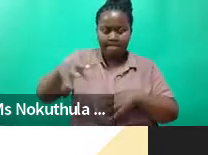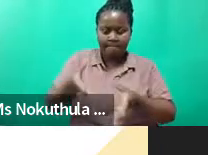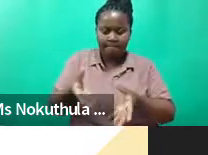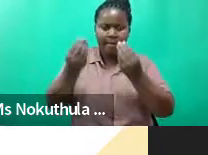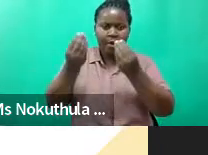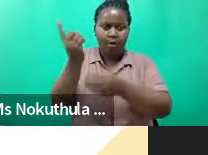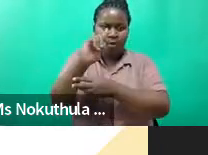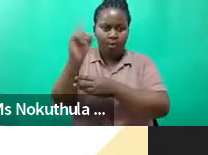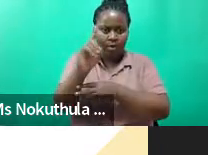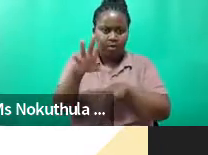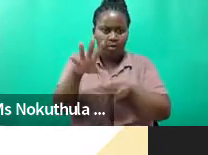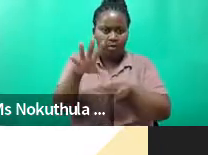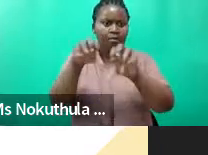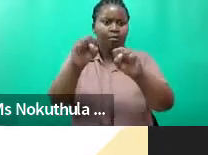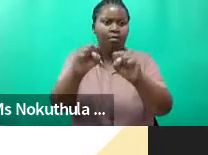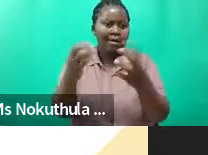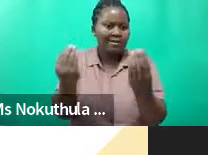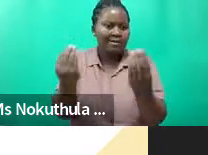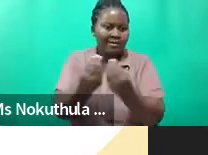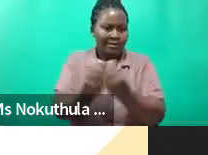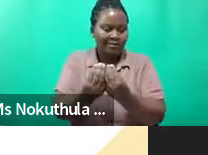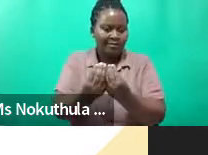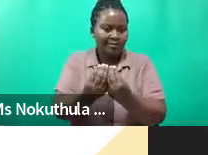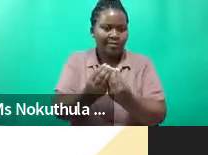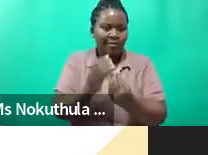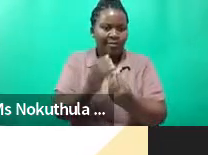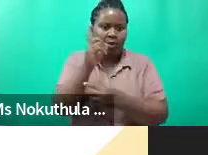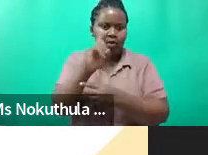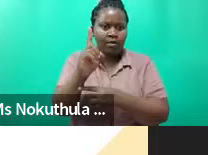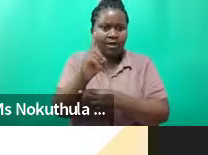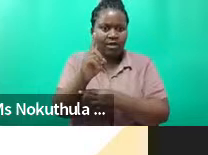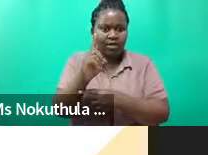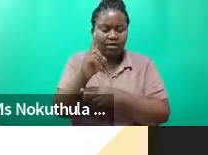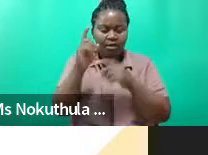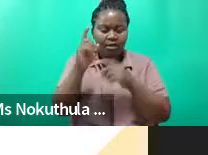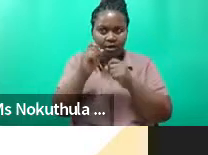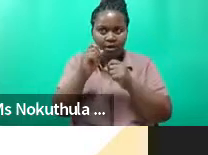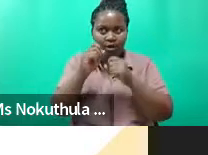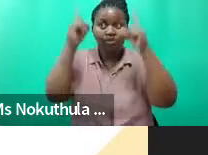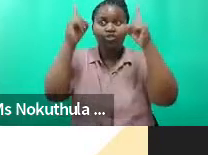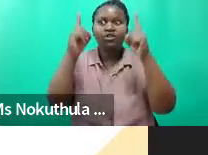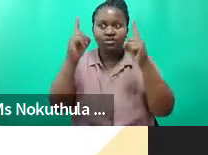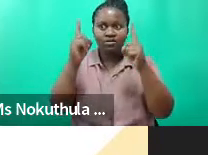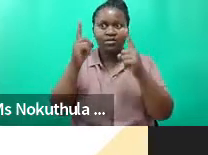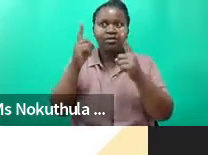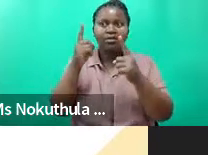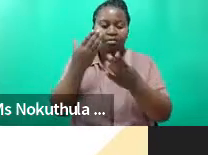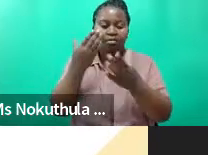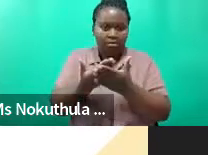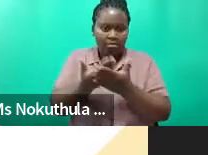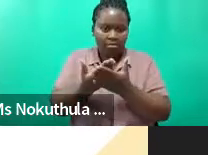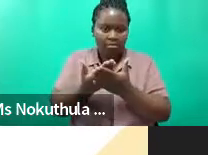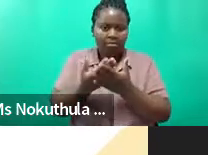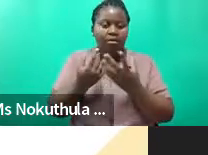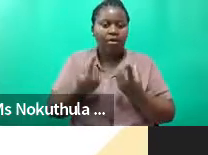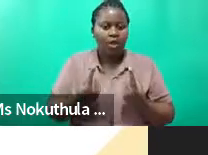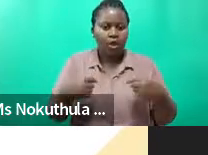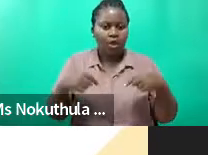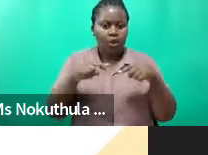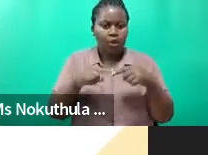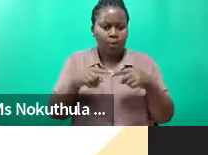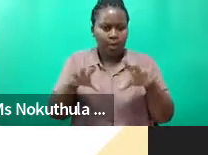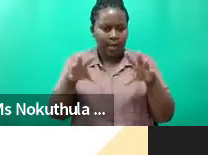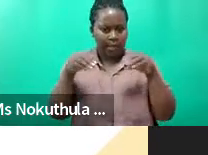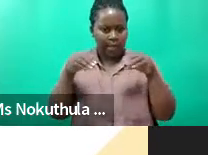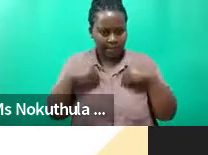adopt something called disconscious ableism. And what that means is that we are accepting